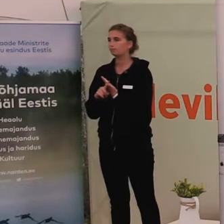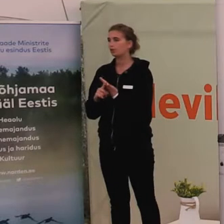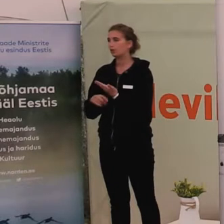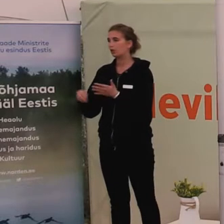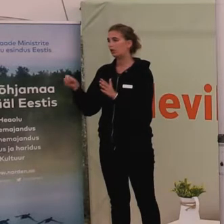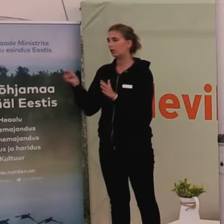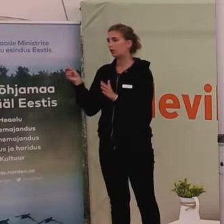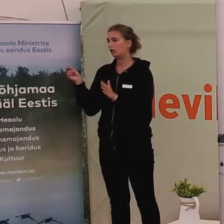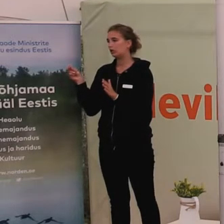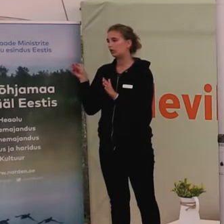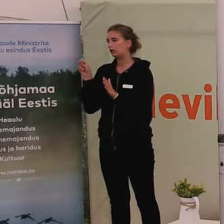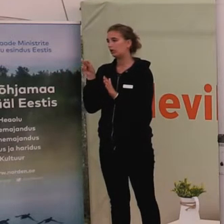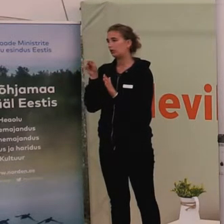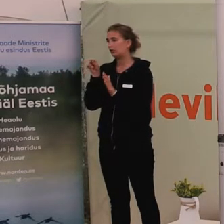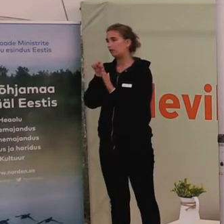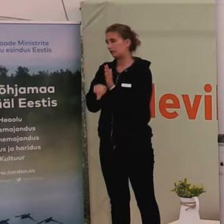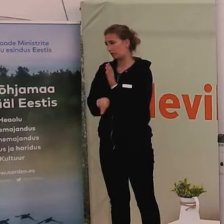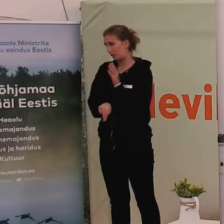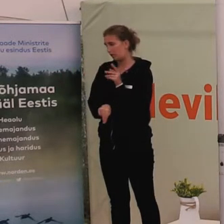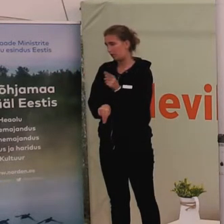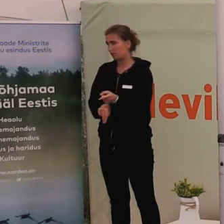Investment in this model shifted into clean techs.